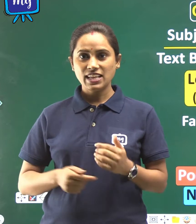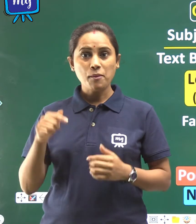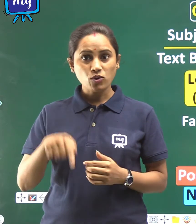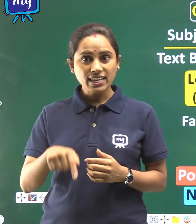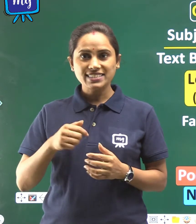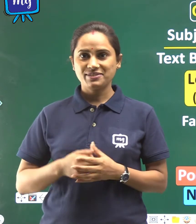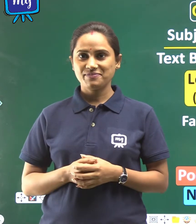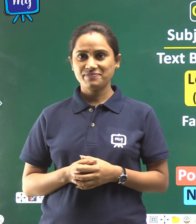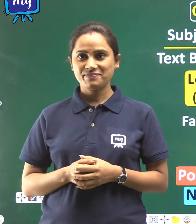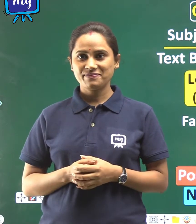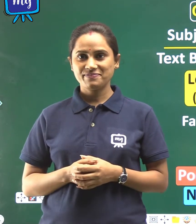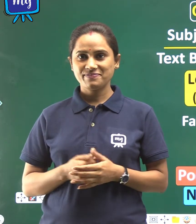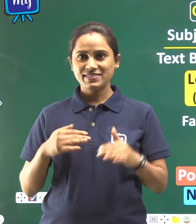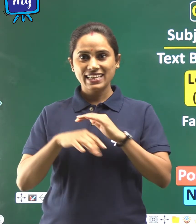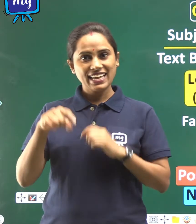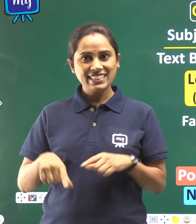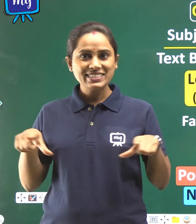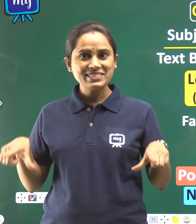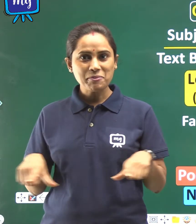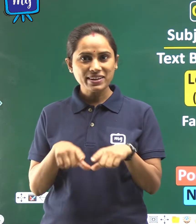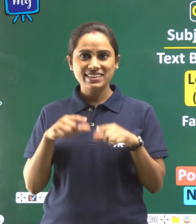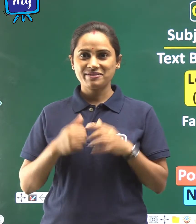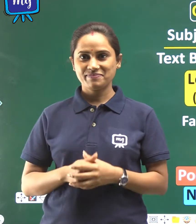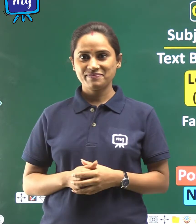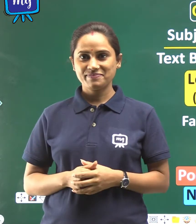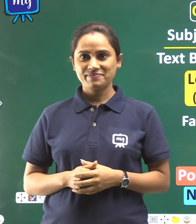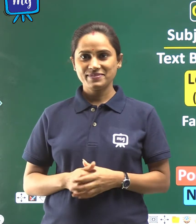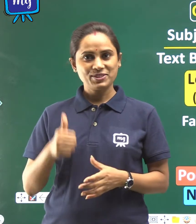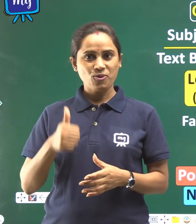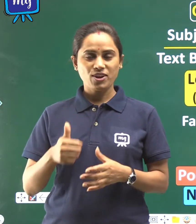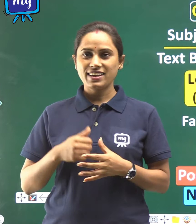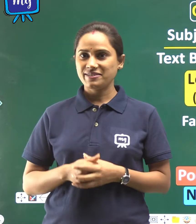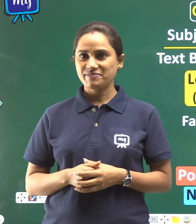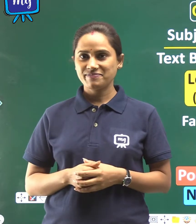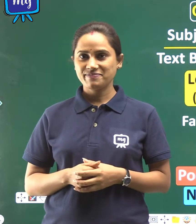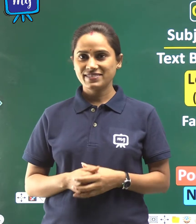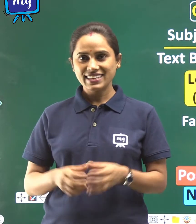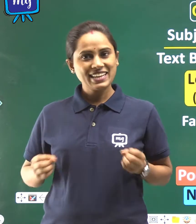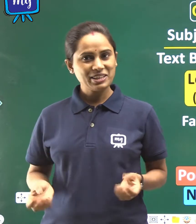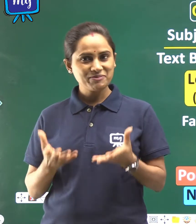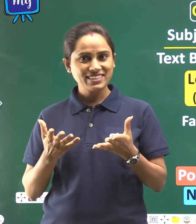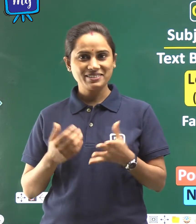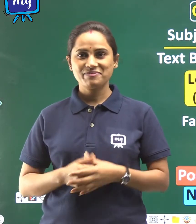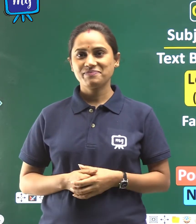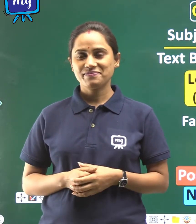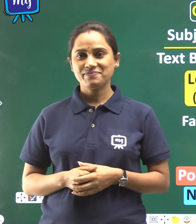about this in this summary. Okay, let's begin.